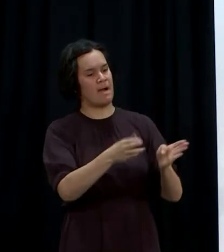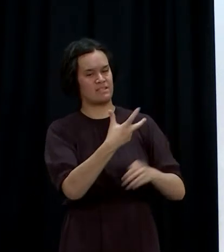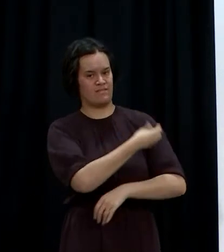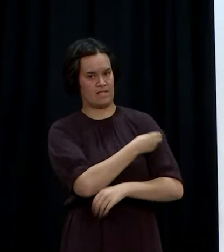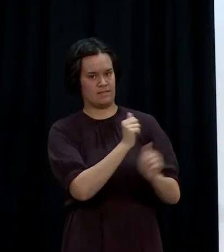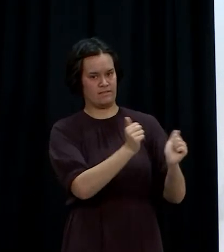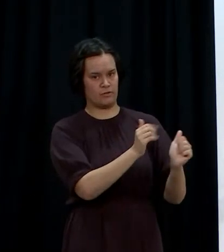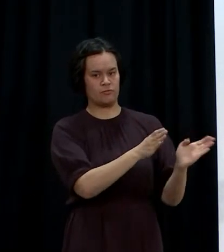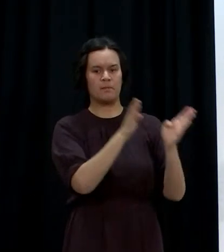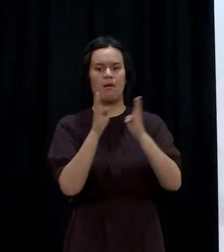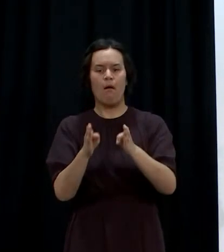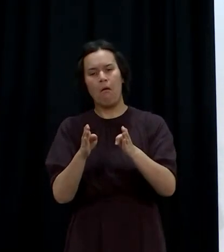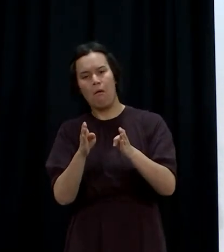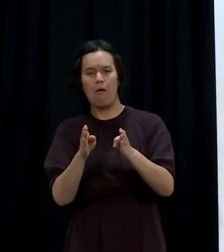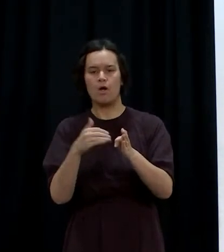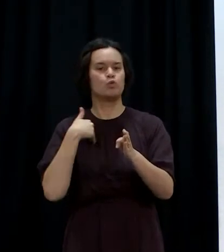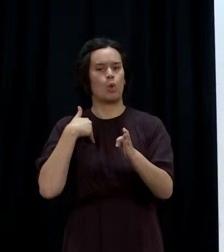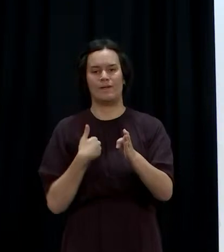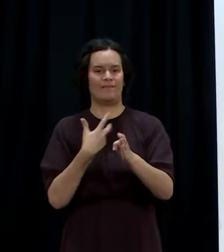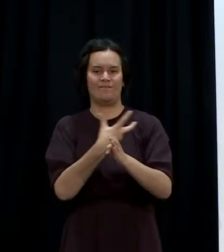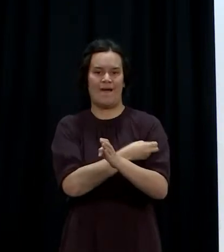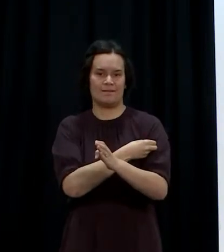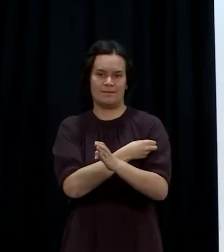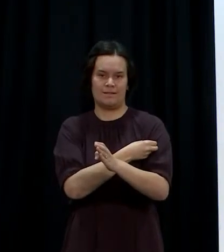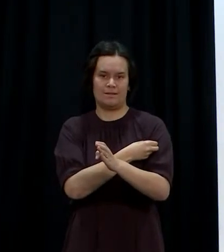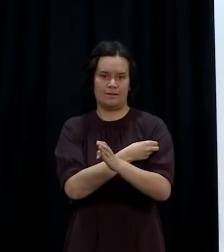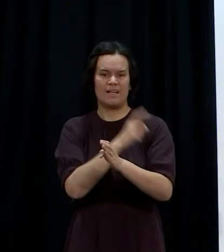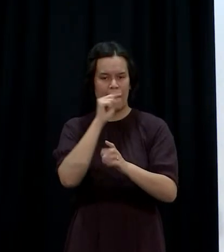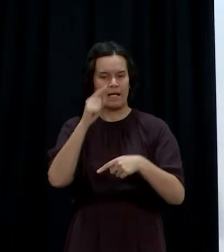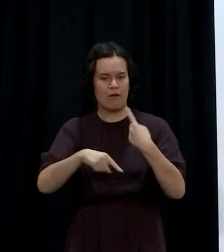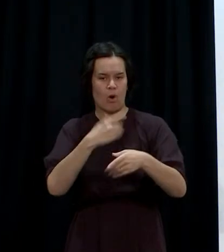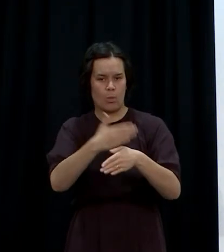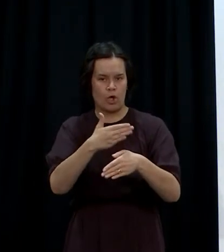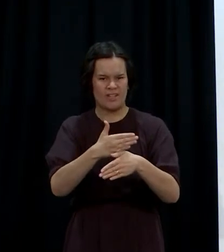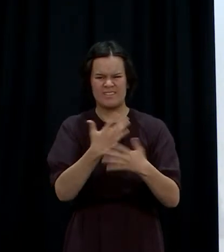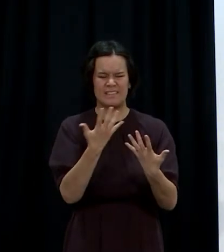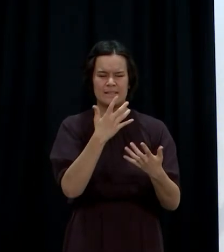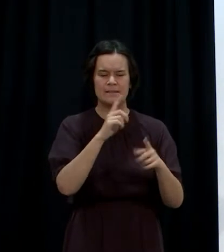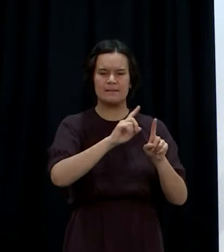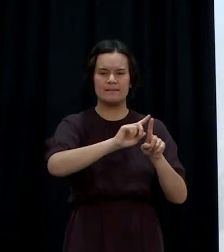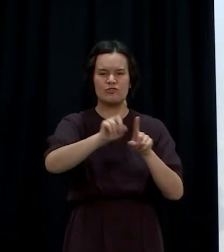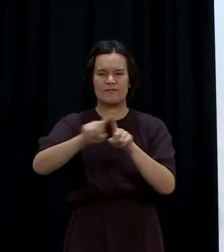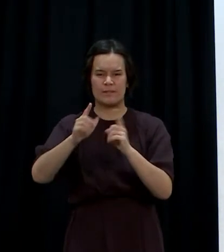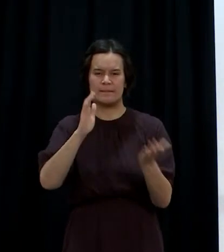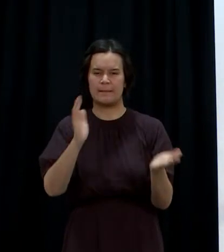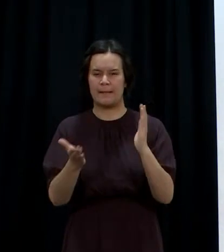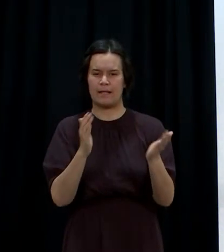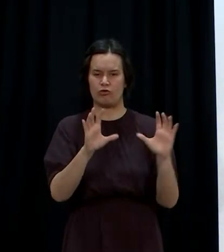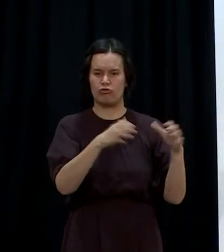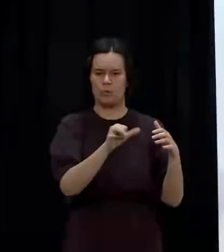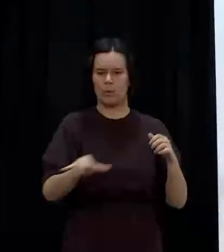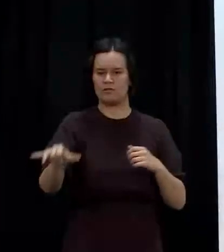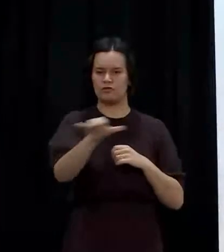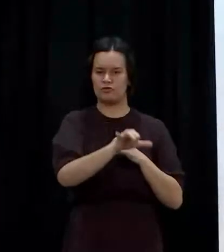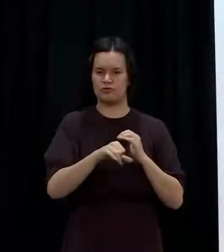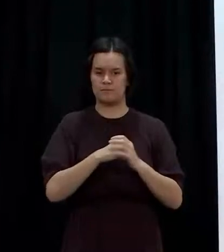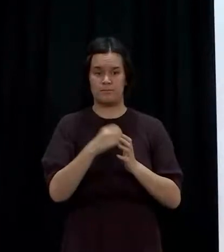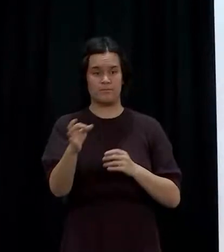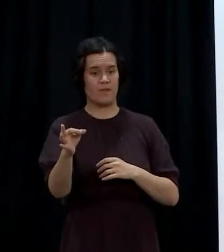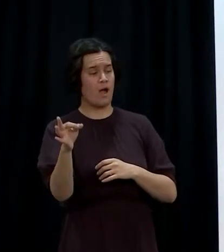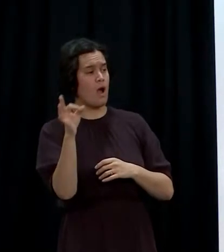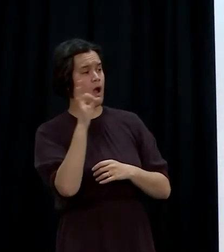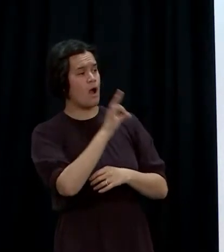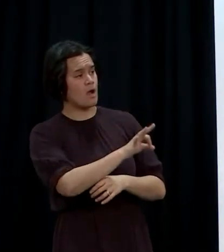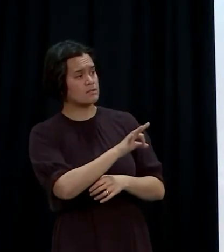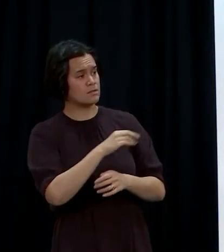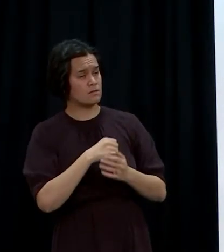being vaccinated, and that advice has been going through the process. What is that point that you would